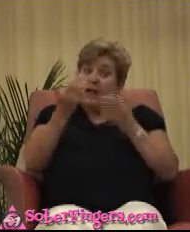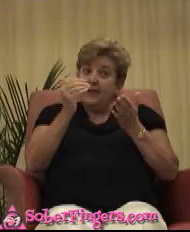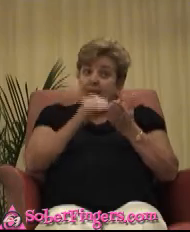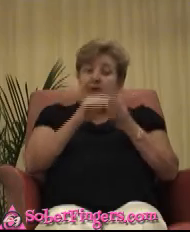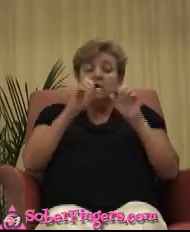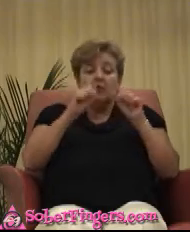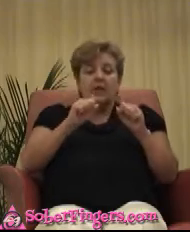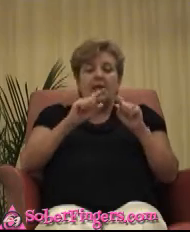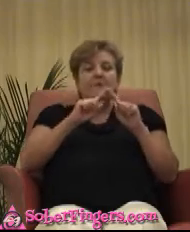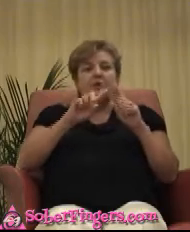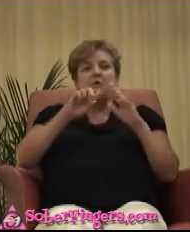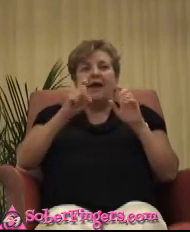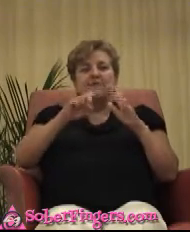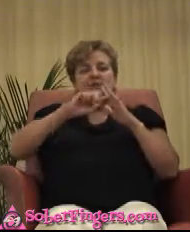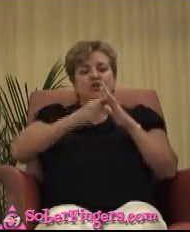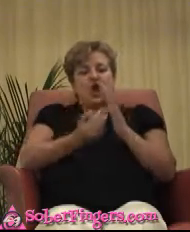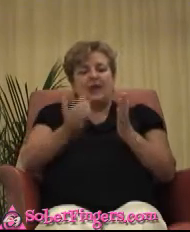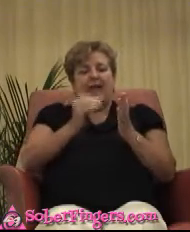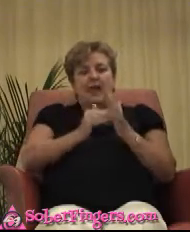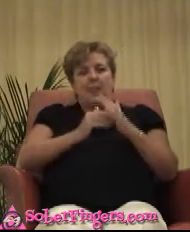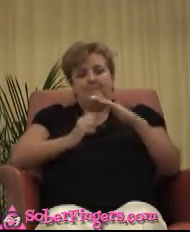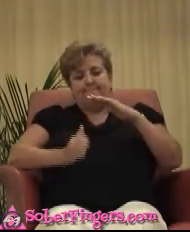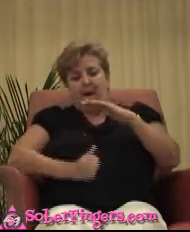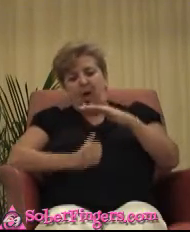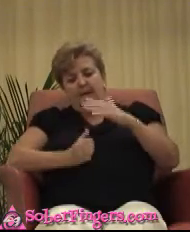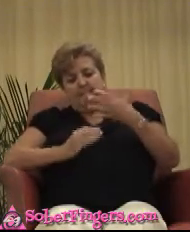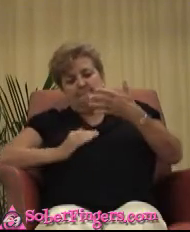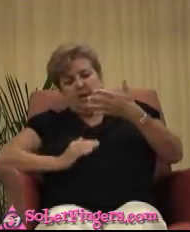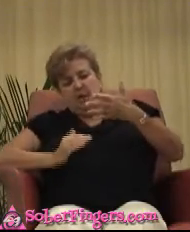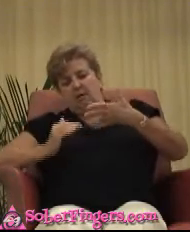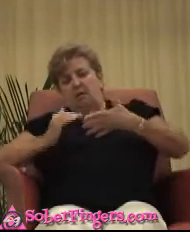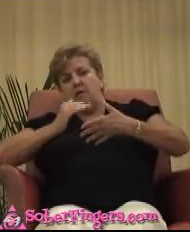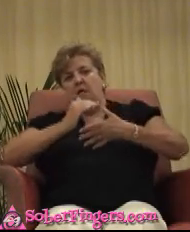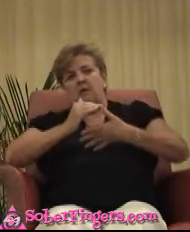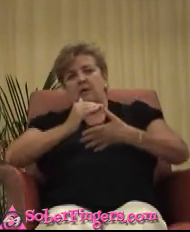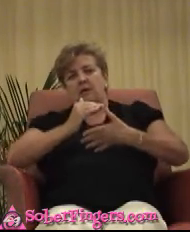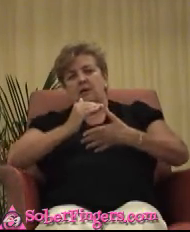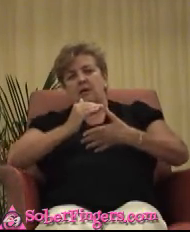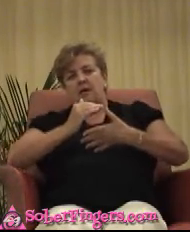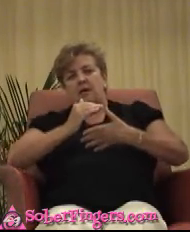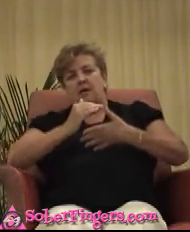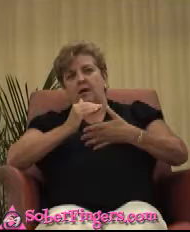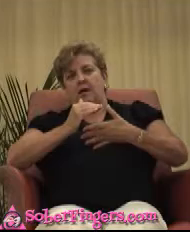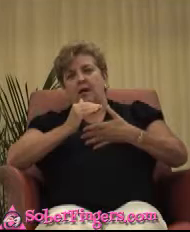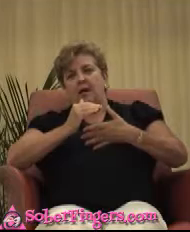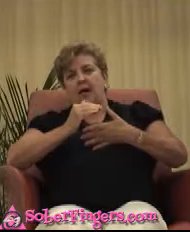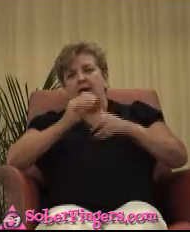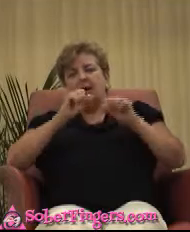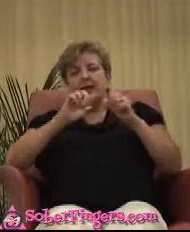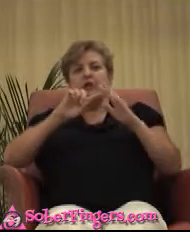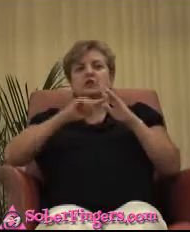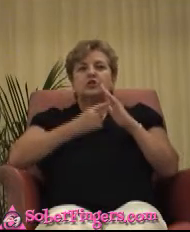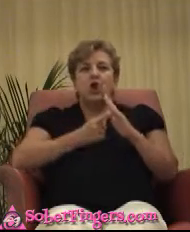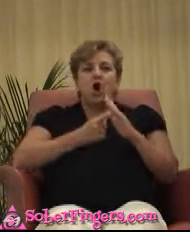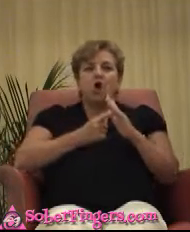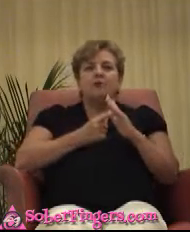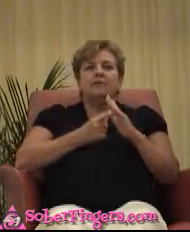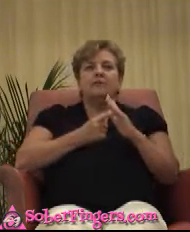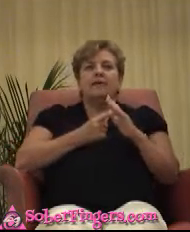my pilot buddies thought it was possible to start literally from the ground up and go back to where I had once been.